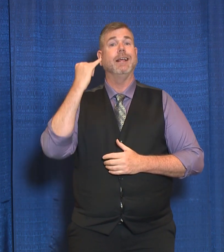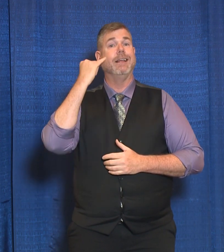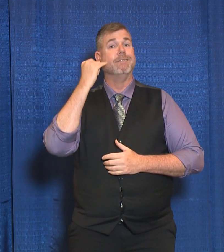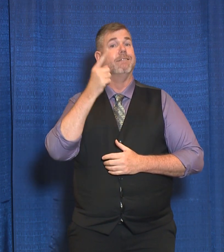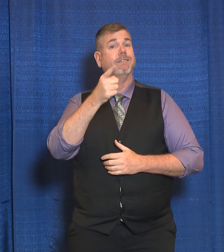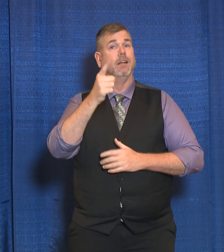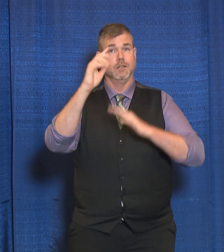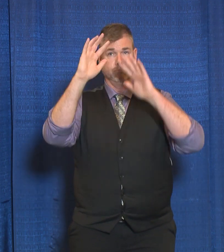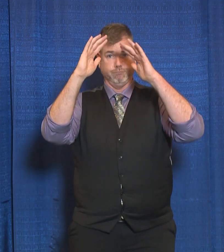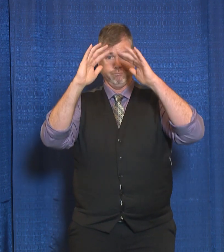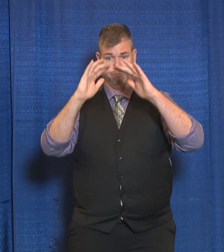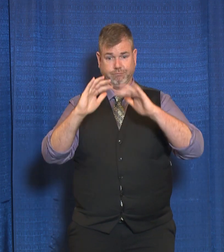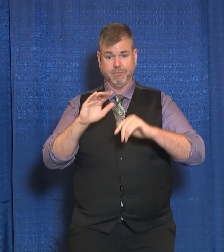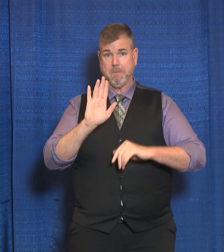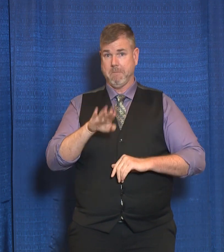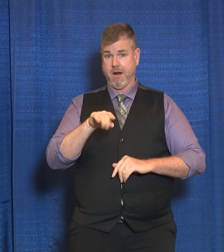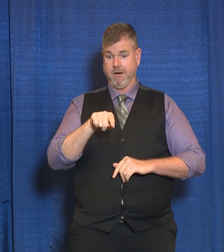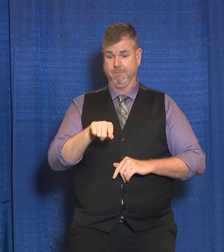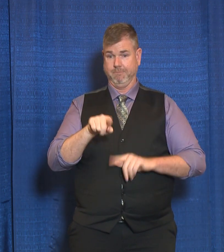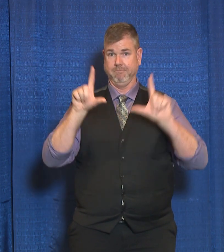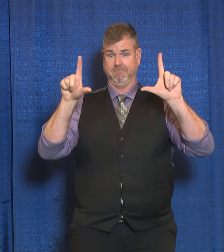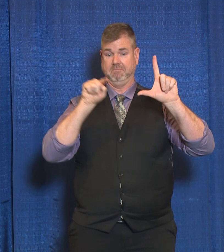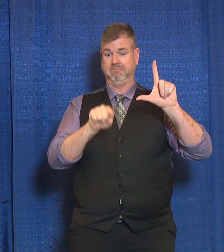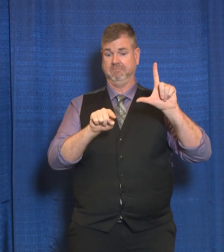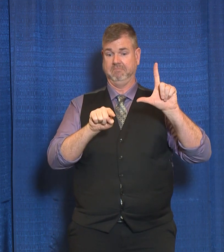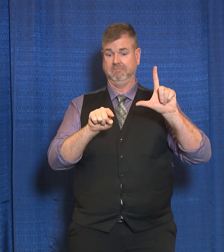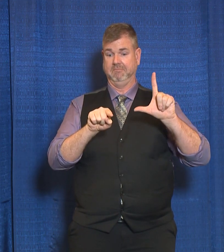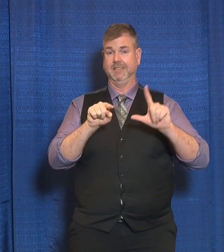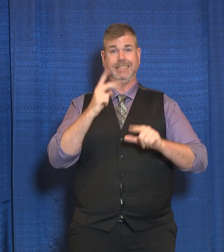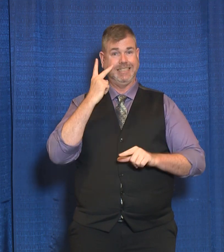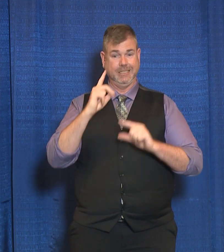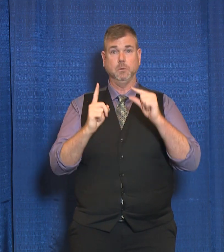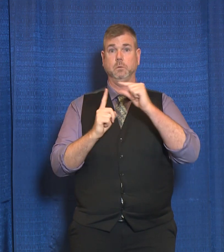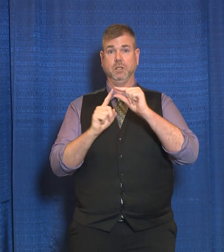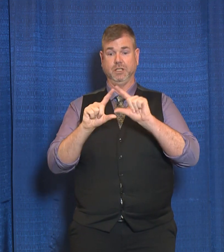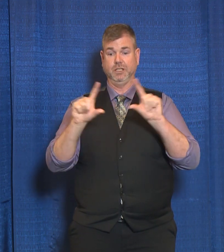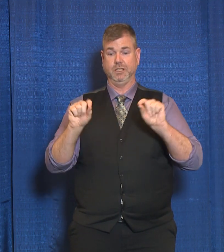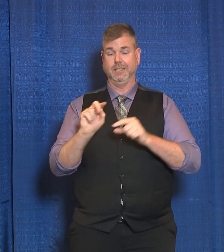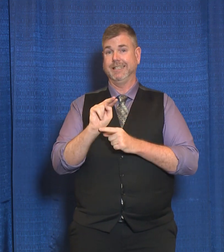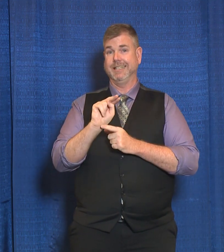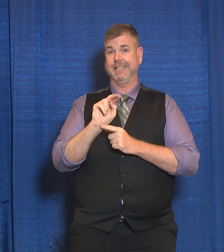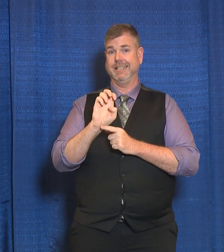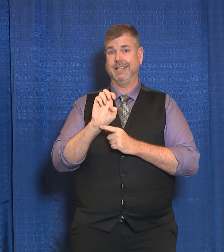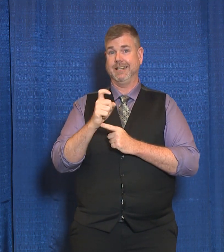Click Next at the bottom of each page to continue to the next page.